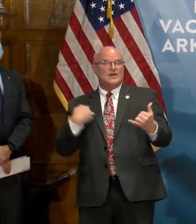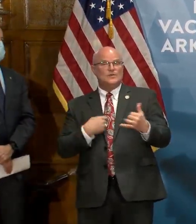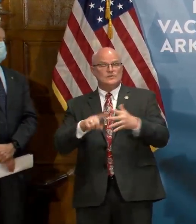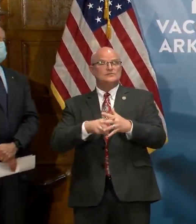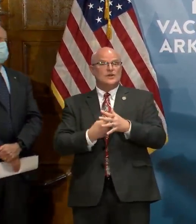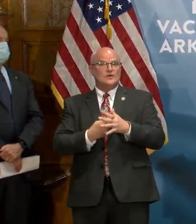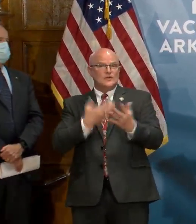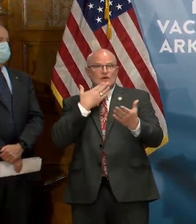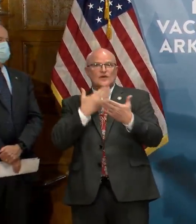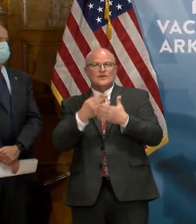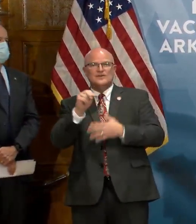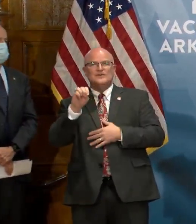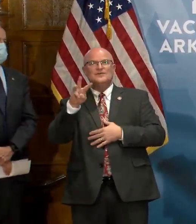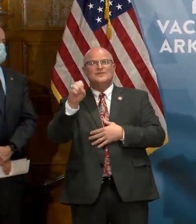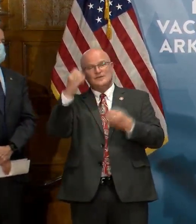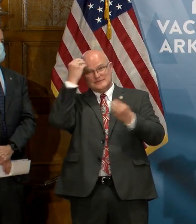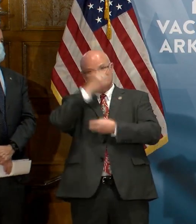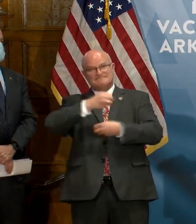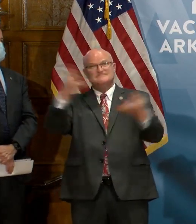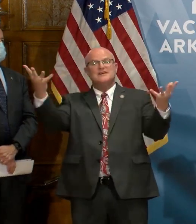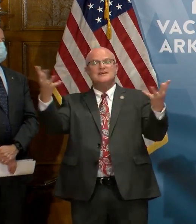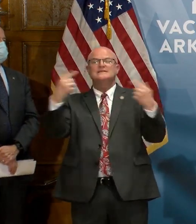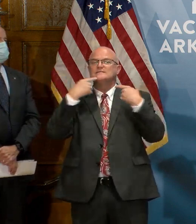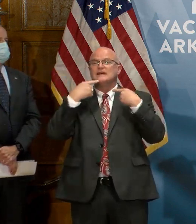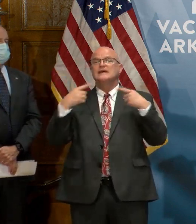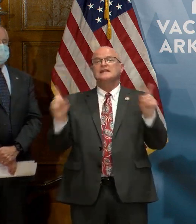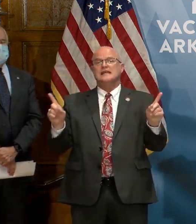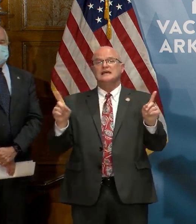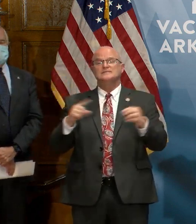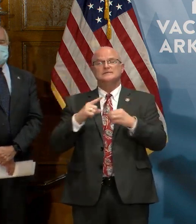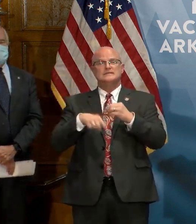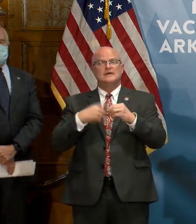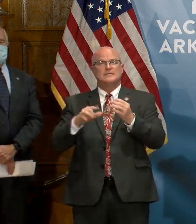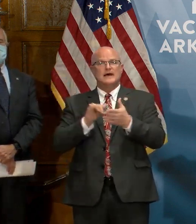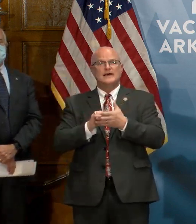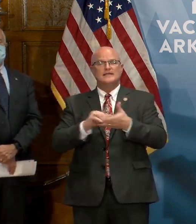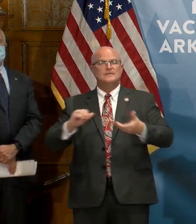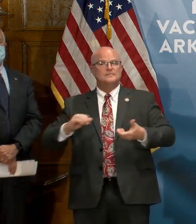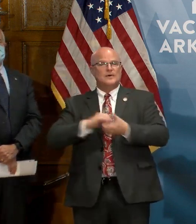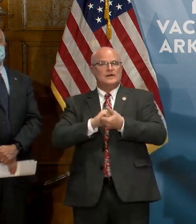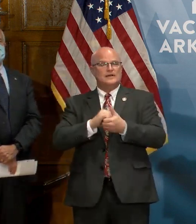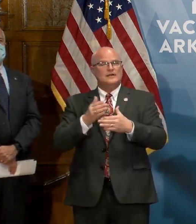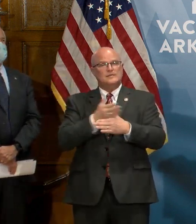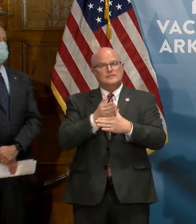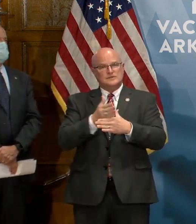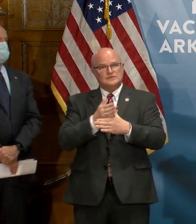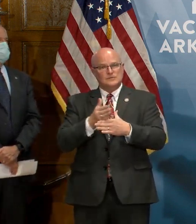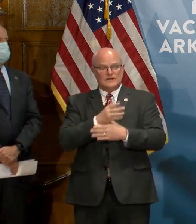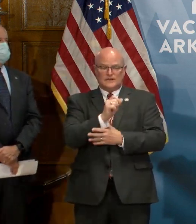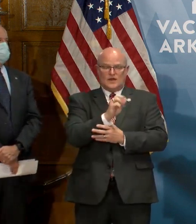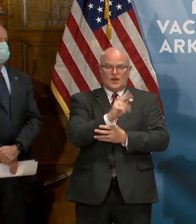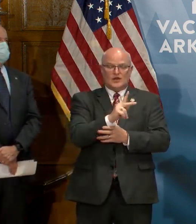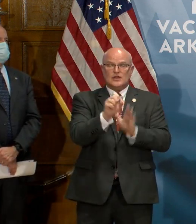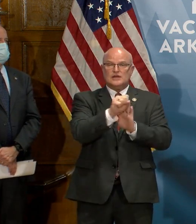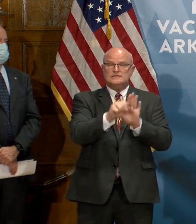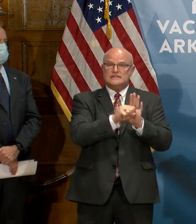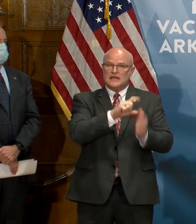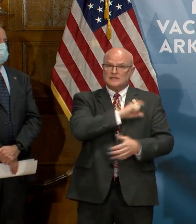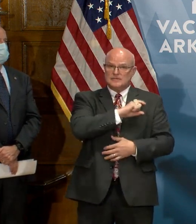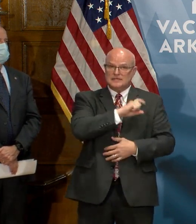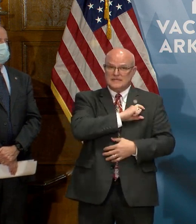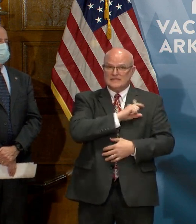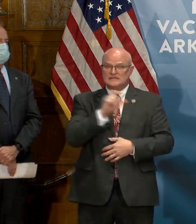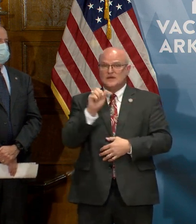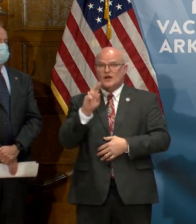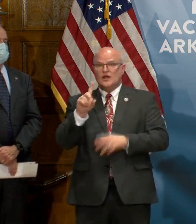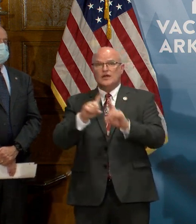some good news, which is an announcement reference to the partnership between the Arkansas State Police, the